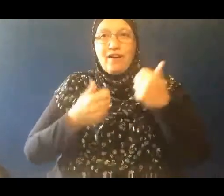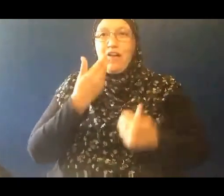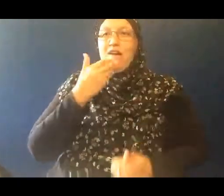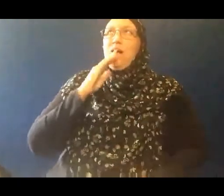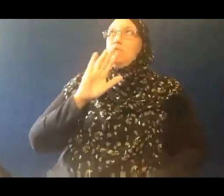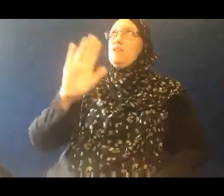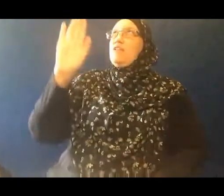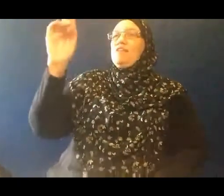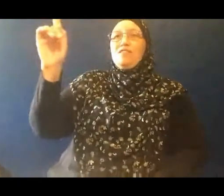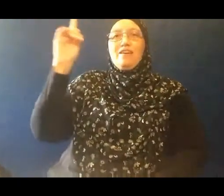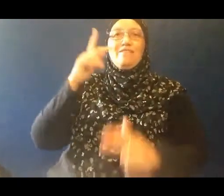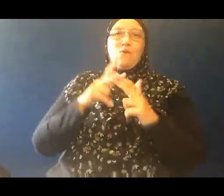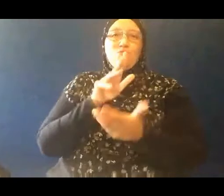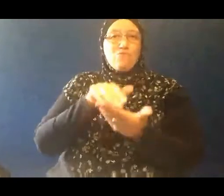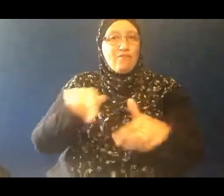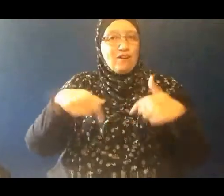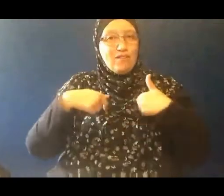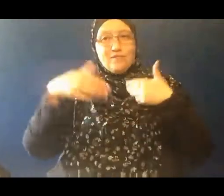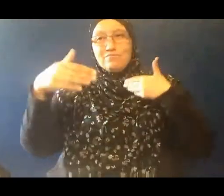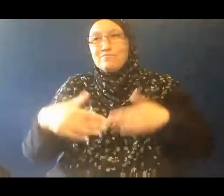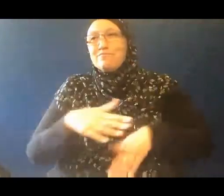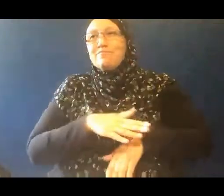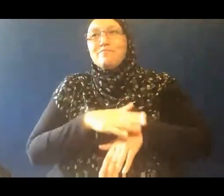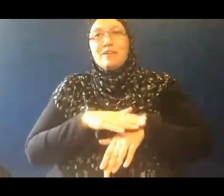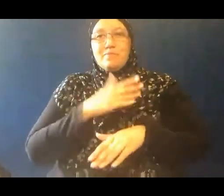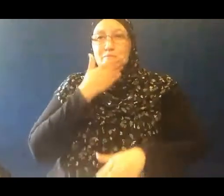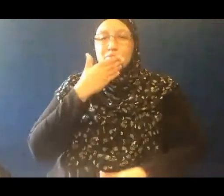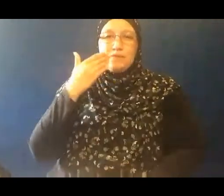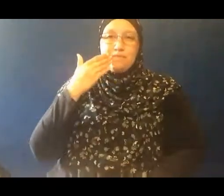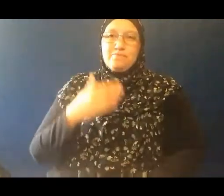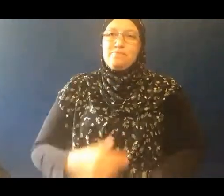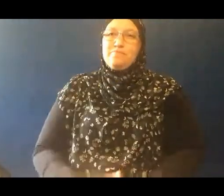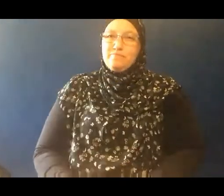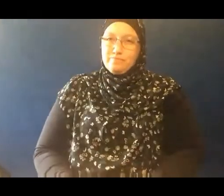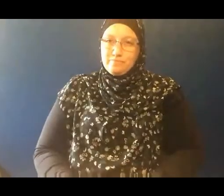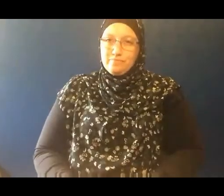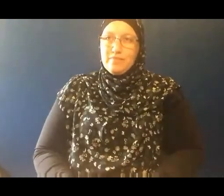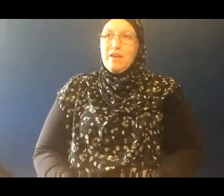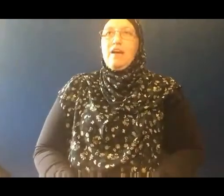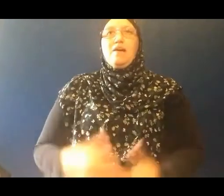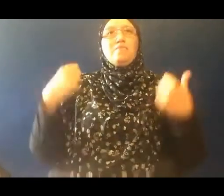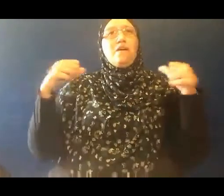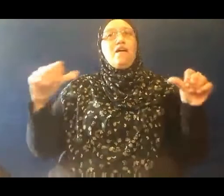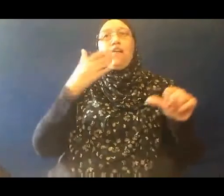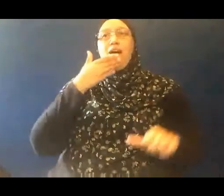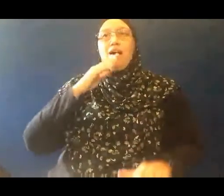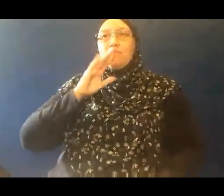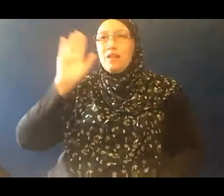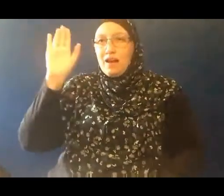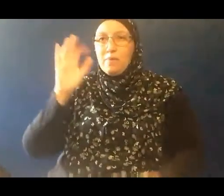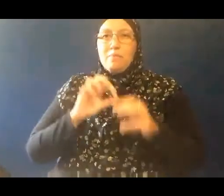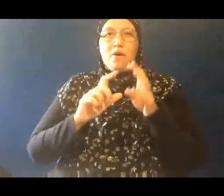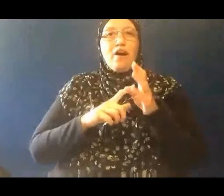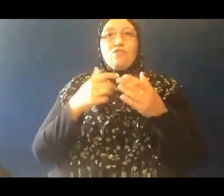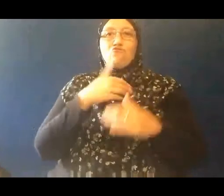ma kunna linahtadiya lawla an hadana Allah. Alhamdulillah that by the grace of God we are entering,